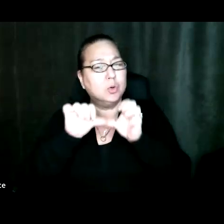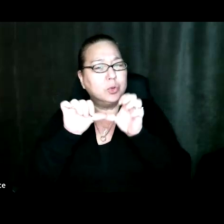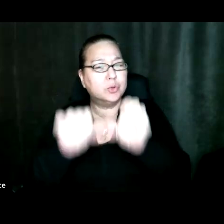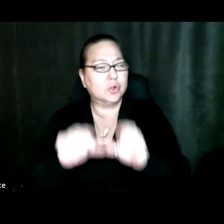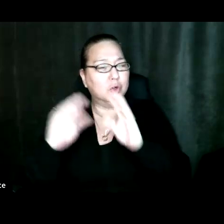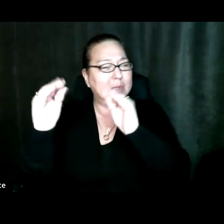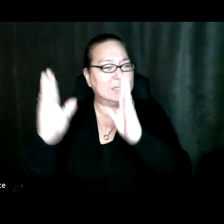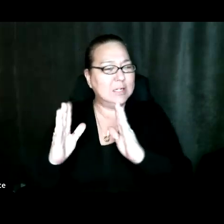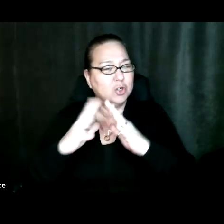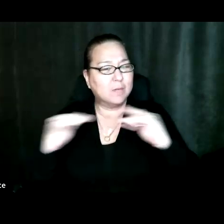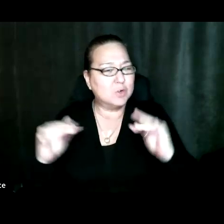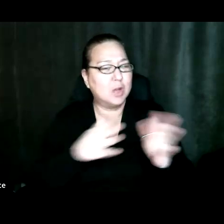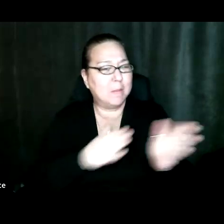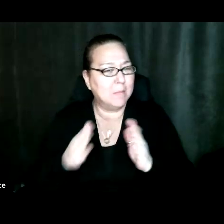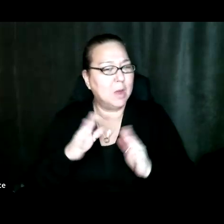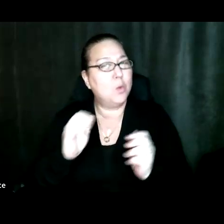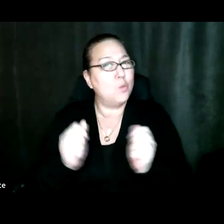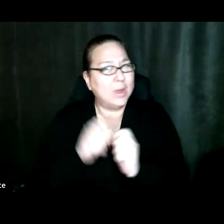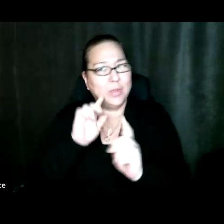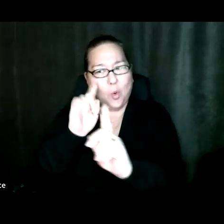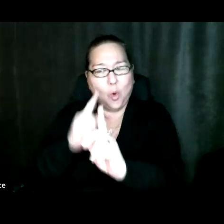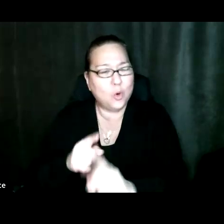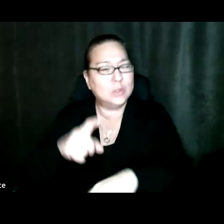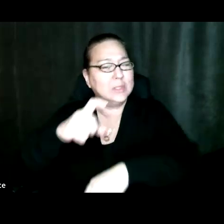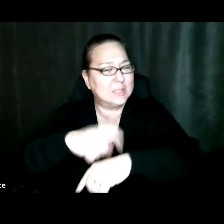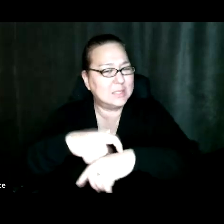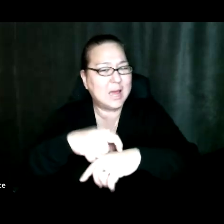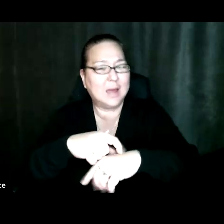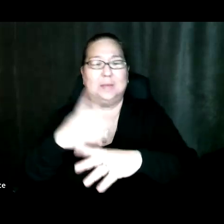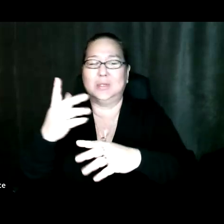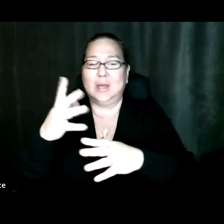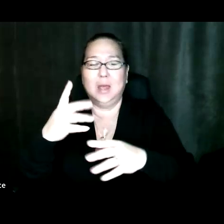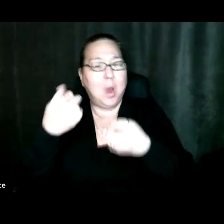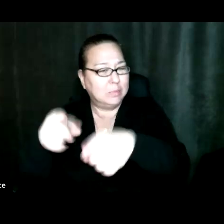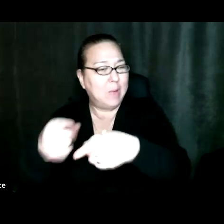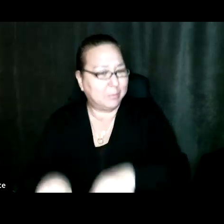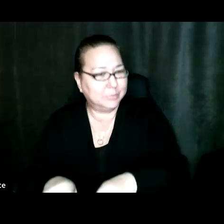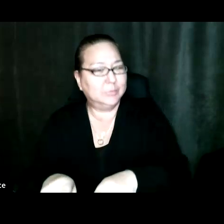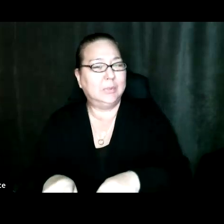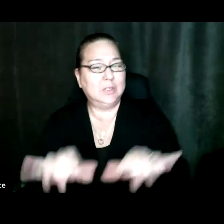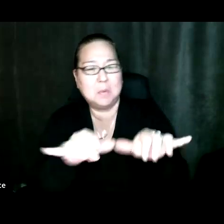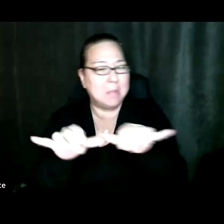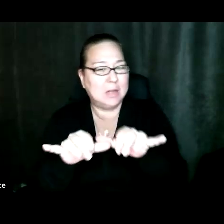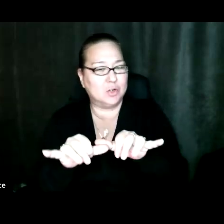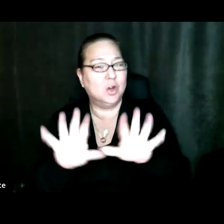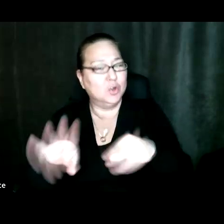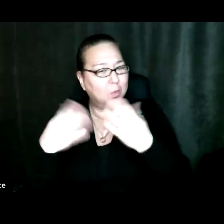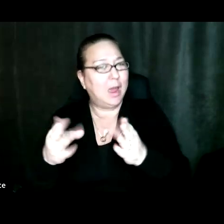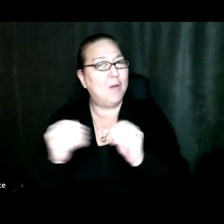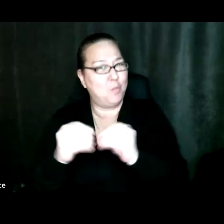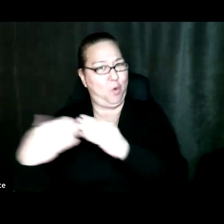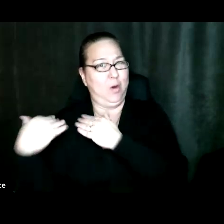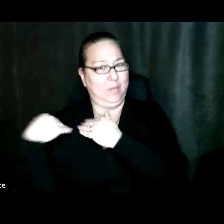provide the basis for accountability. 5, bring successful pipeline programs to scale. And 6,